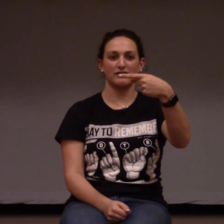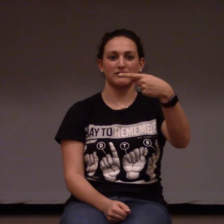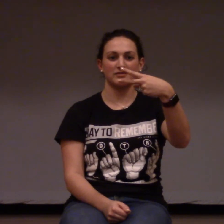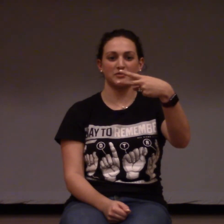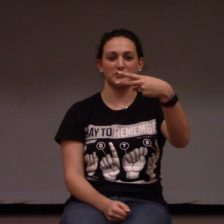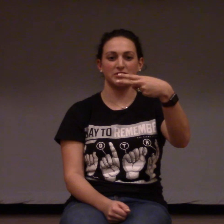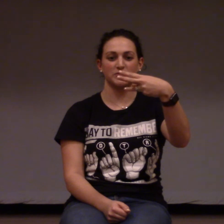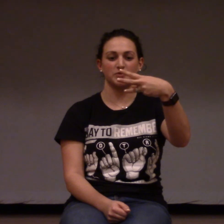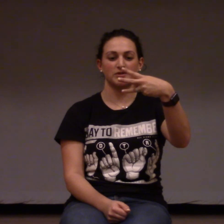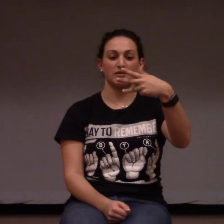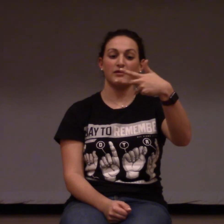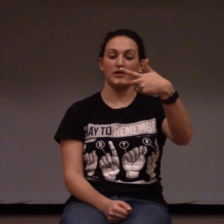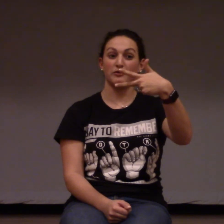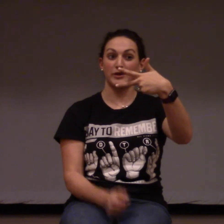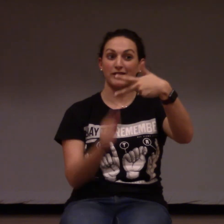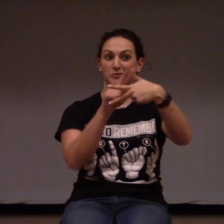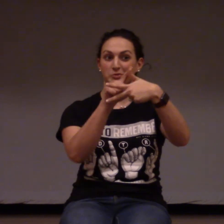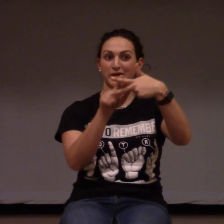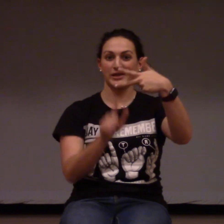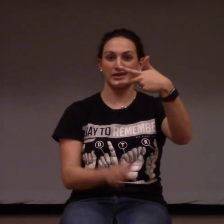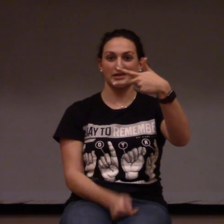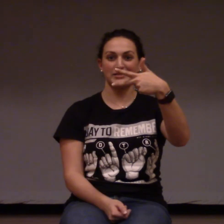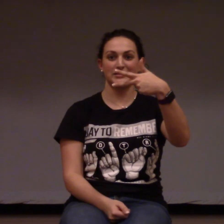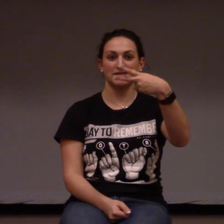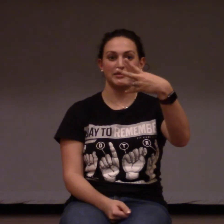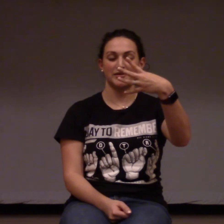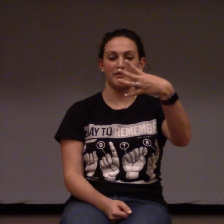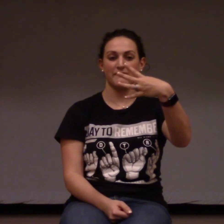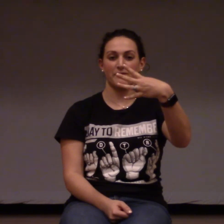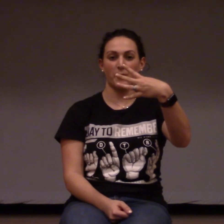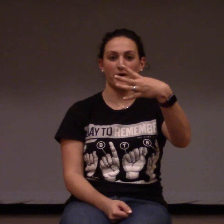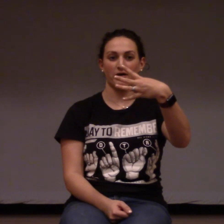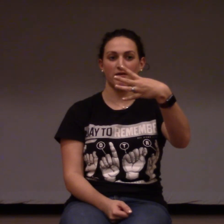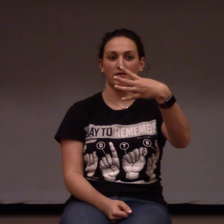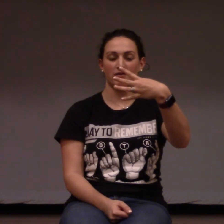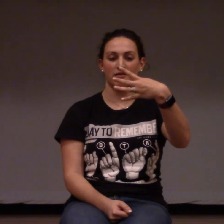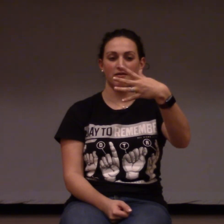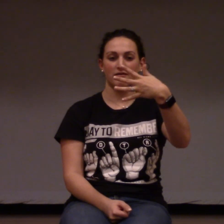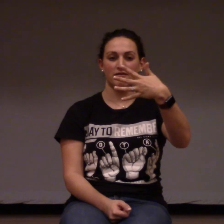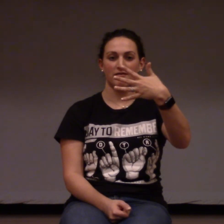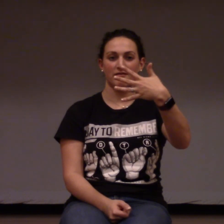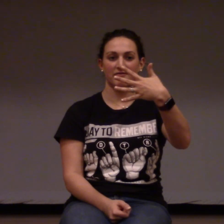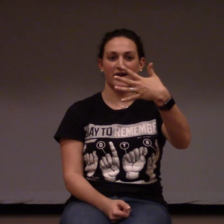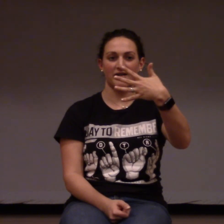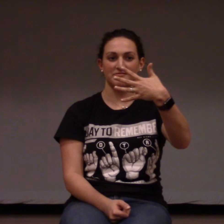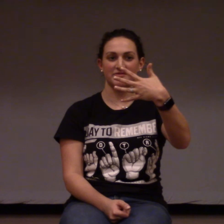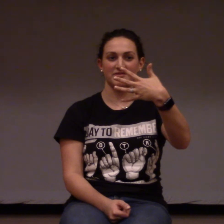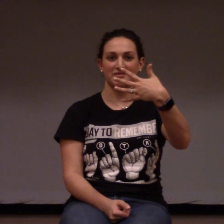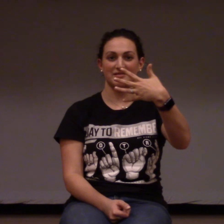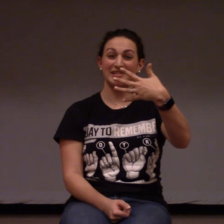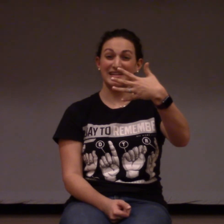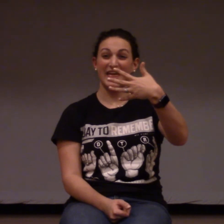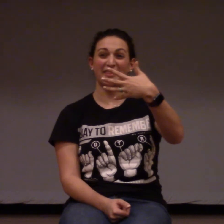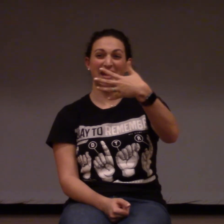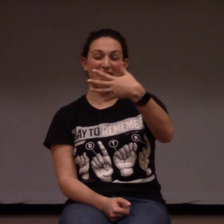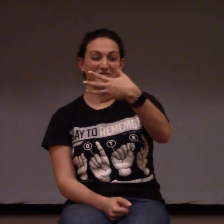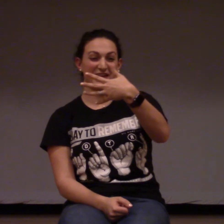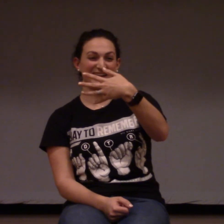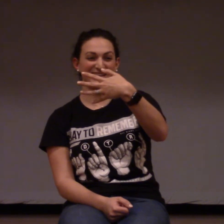So 2, 3 would be like this, 4, 5. And then after that, it gets a